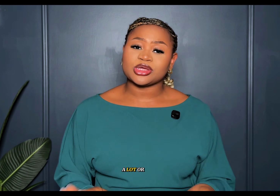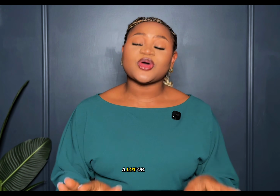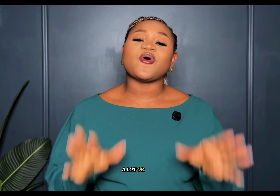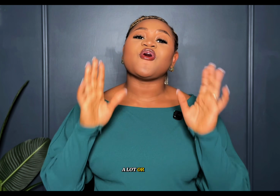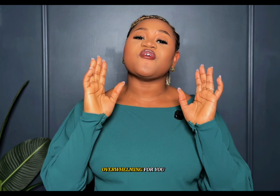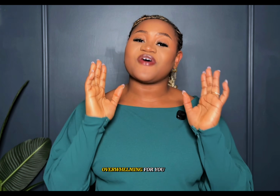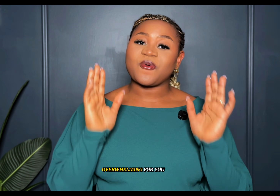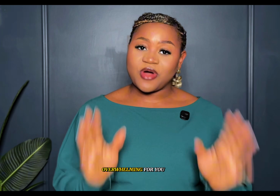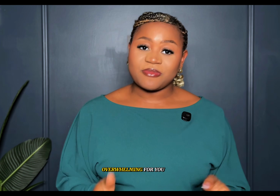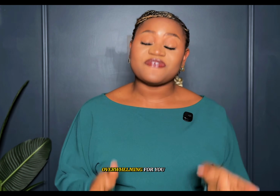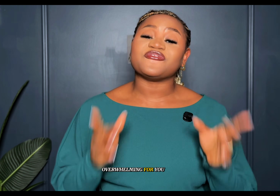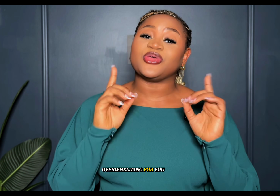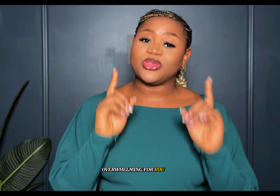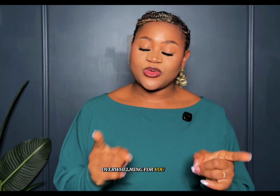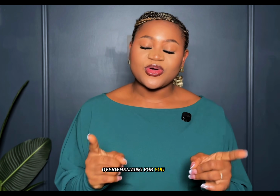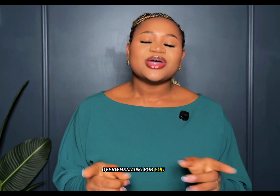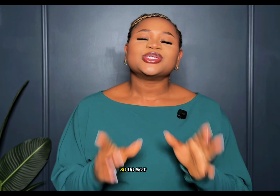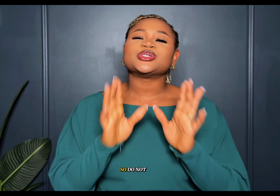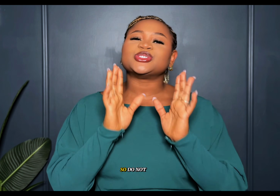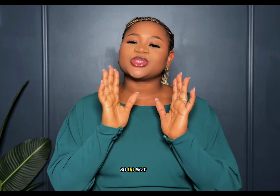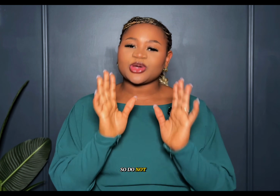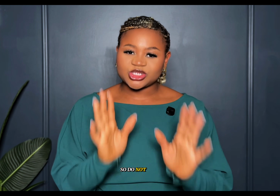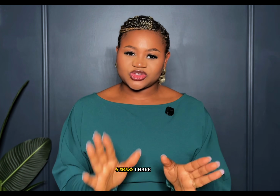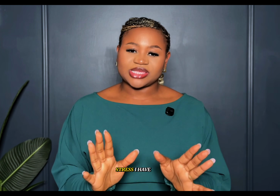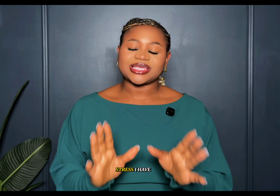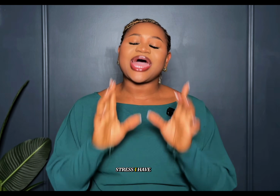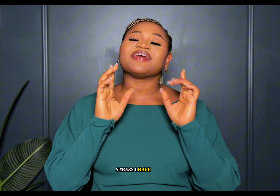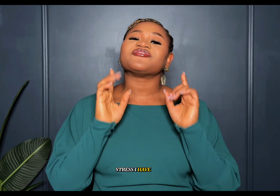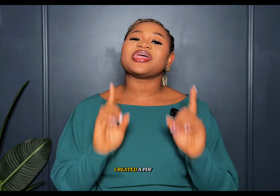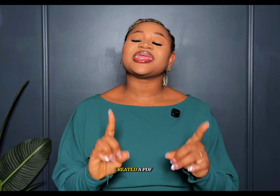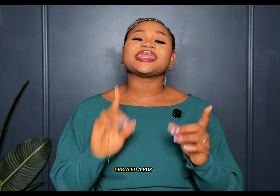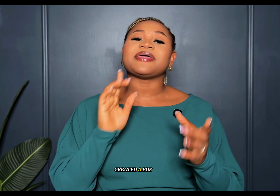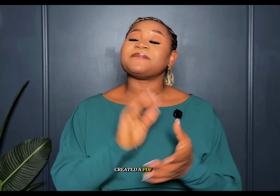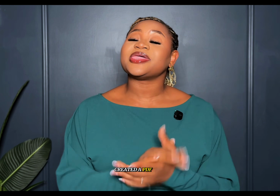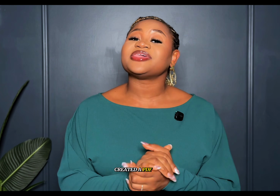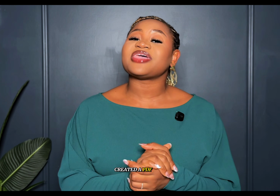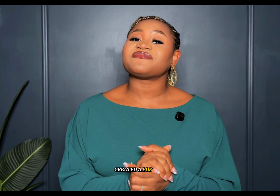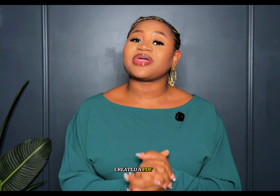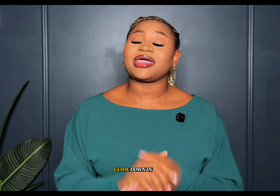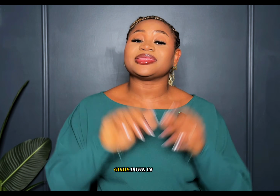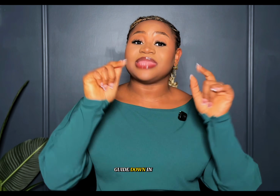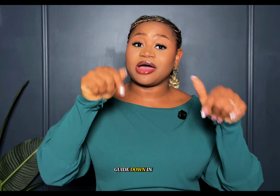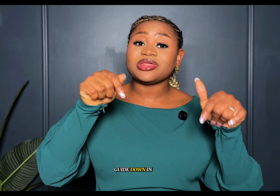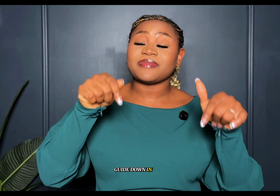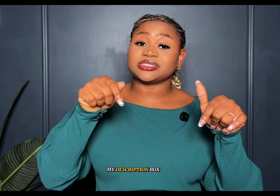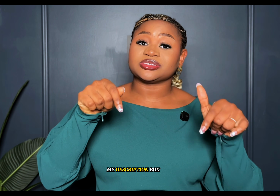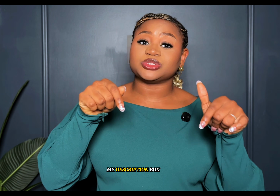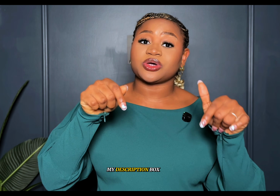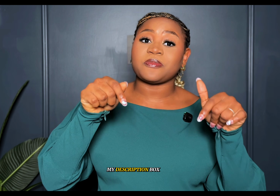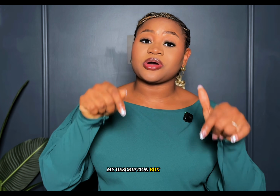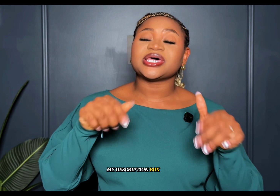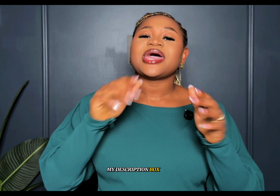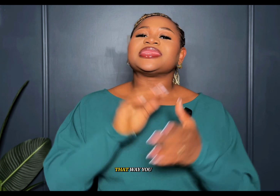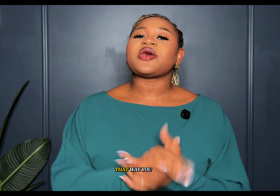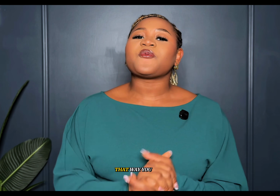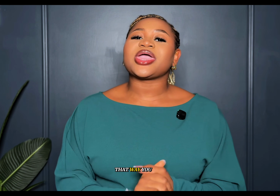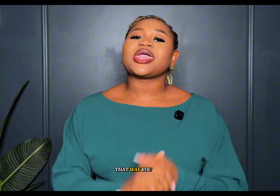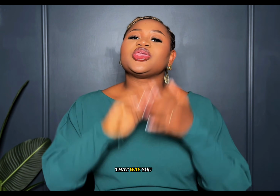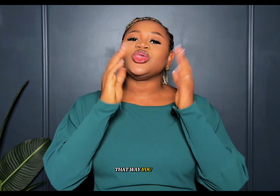or overwhelming for you. So do not stress. I have created a PDF guide down in my description box. That way you